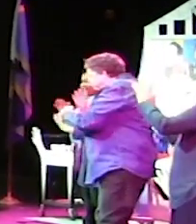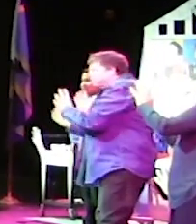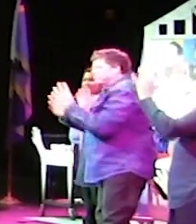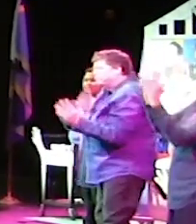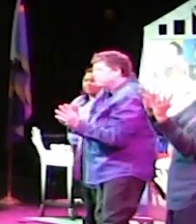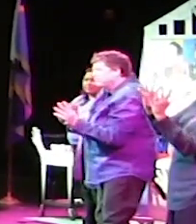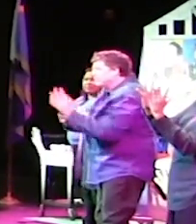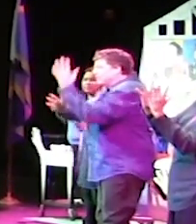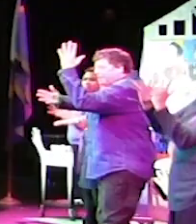grass waving,